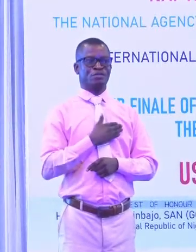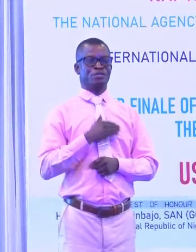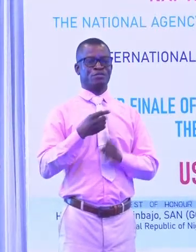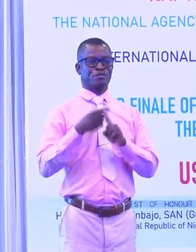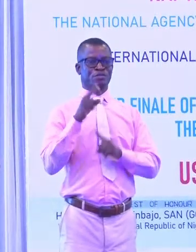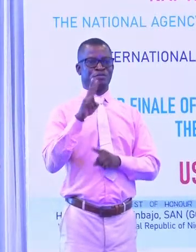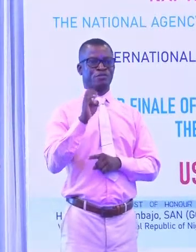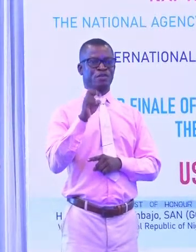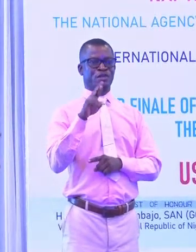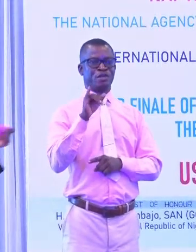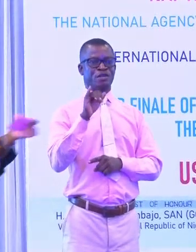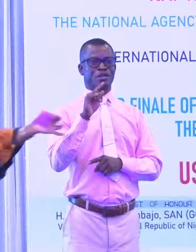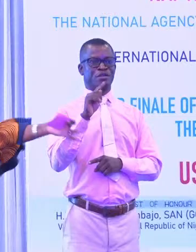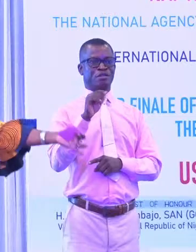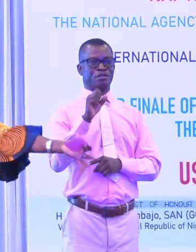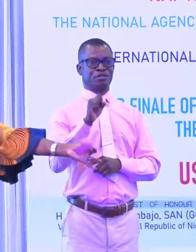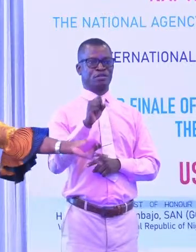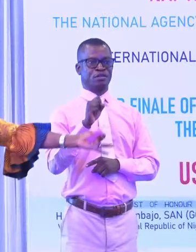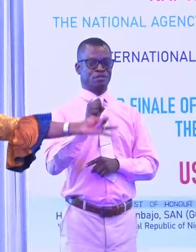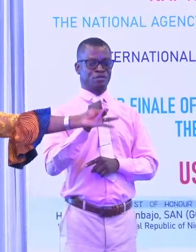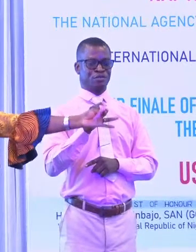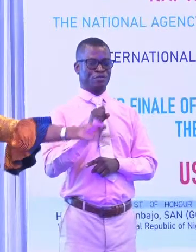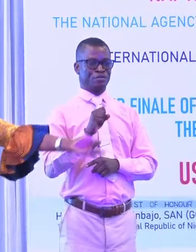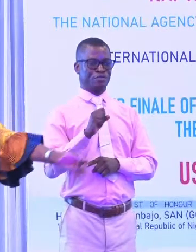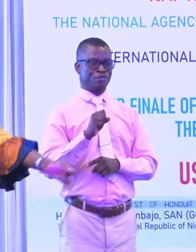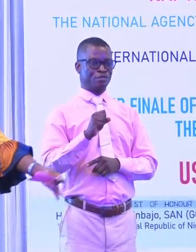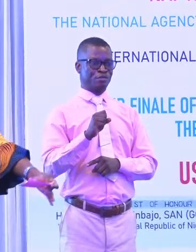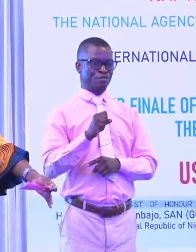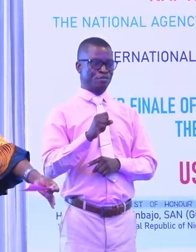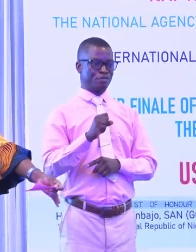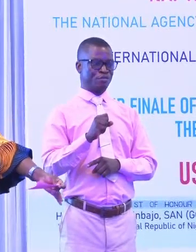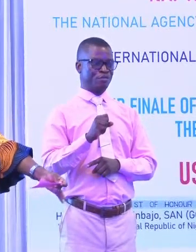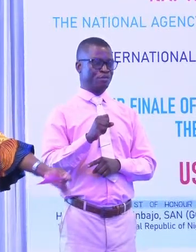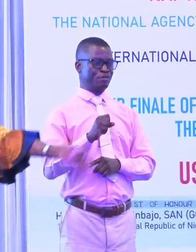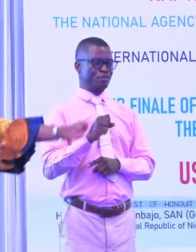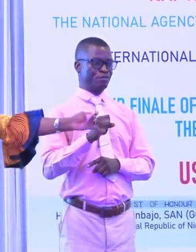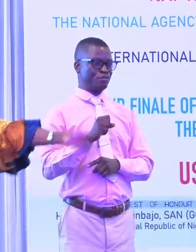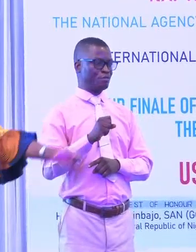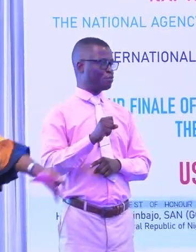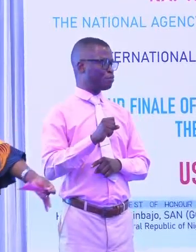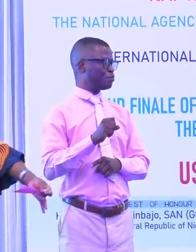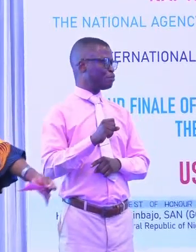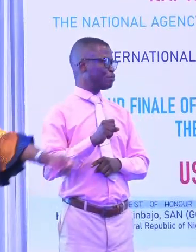University? Could you just come to this point, please? Thank you.